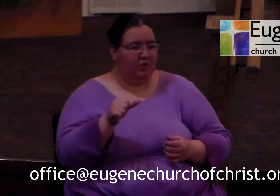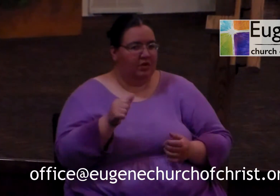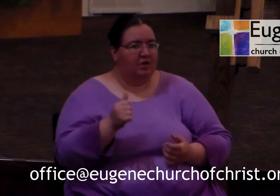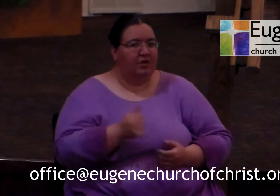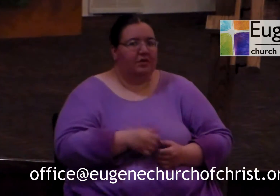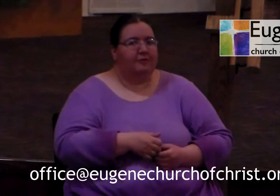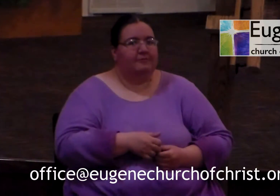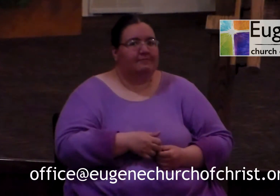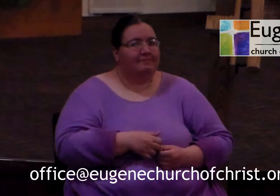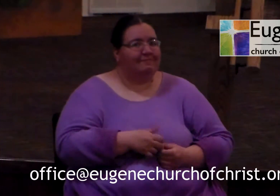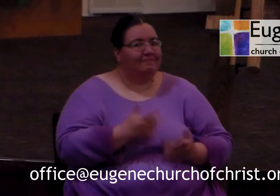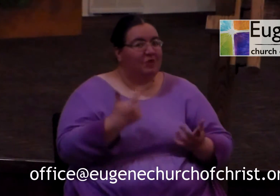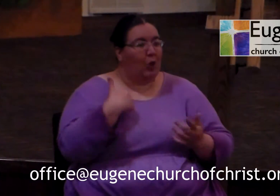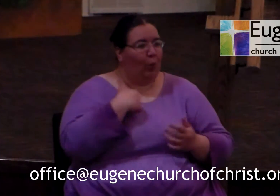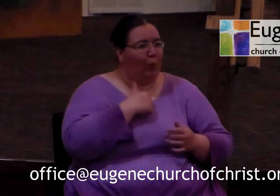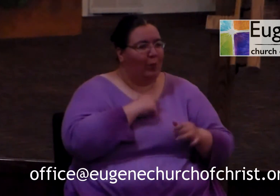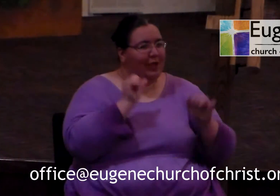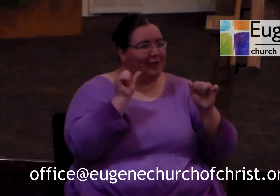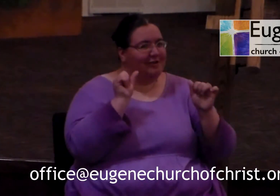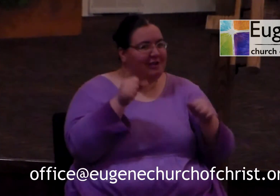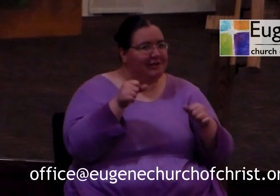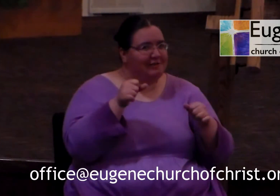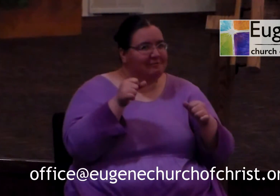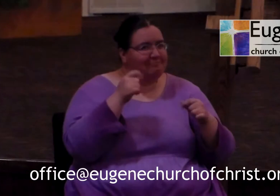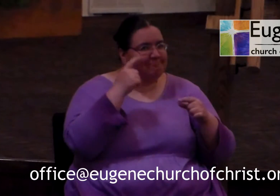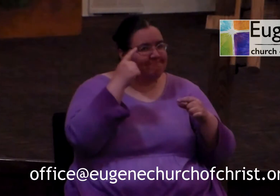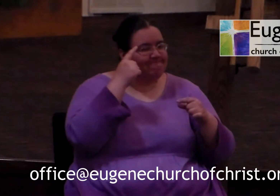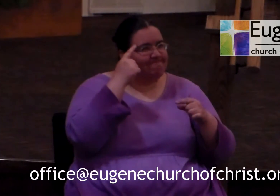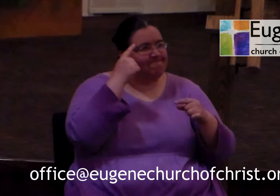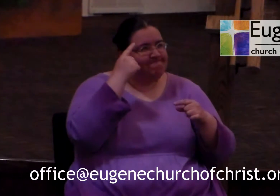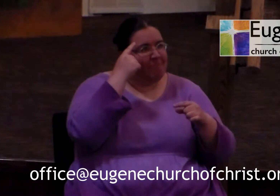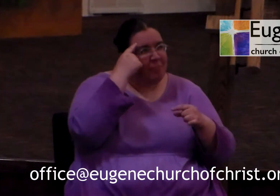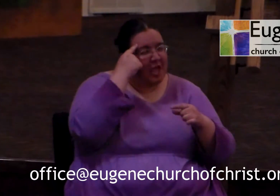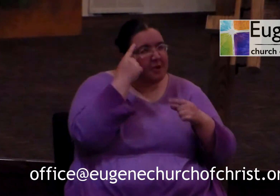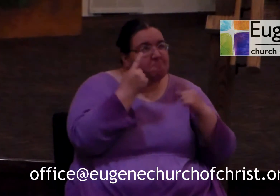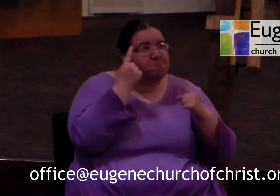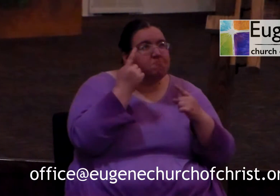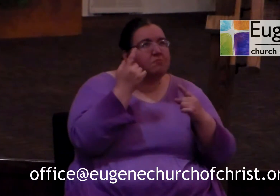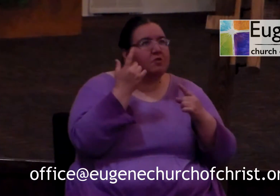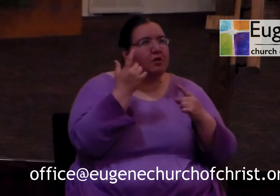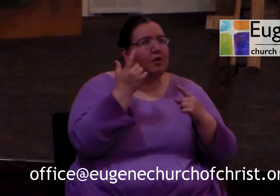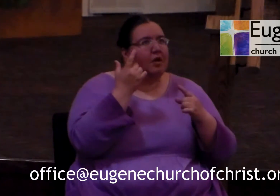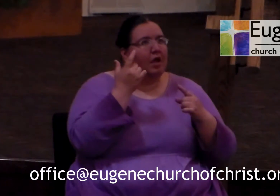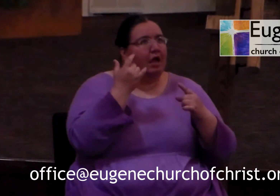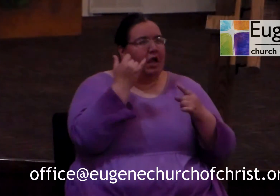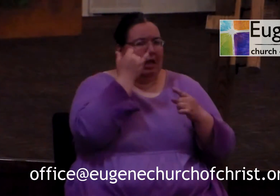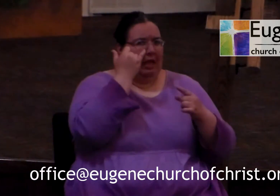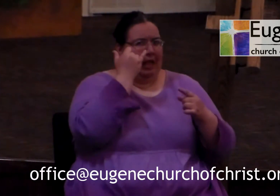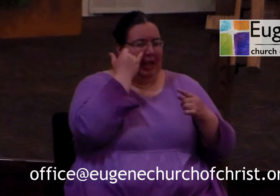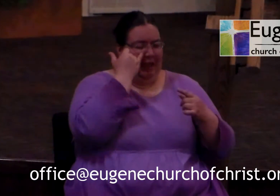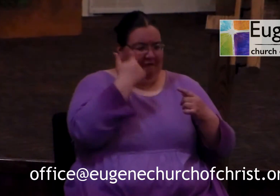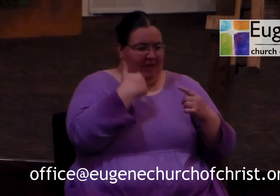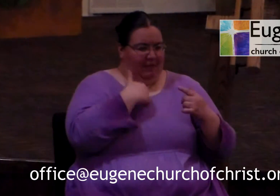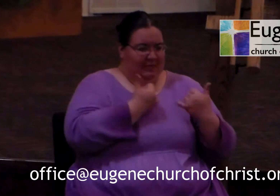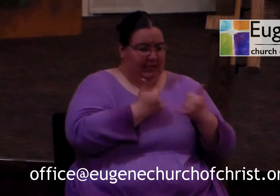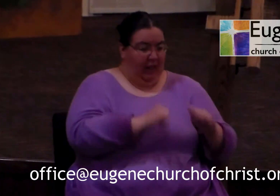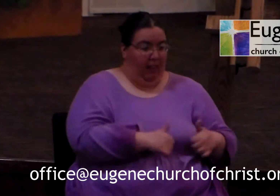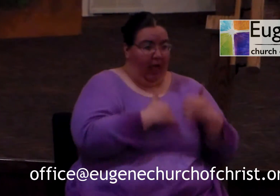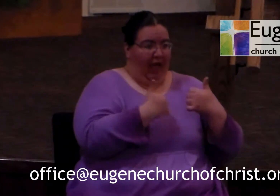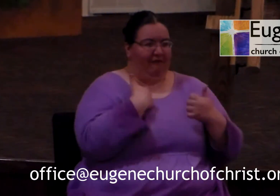good if I'm still here to live and share the gospel or whatever, but Peter's scared. And I understand his fear. He has just seen